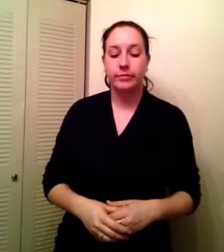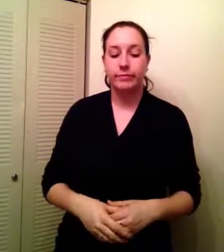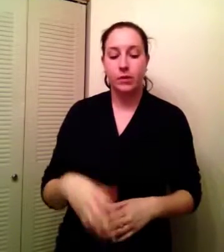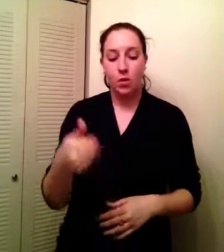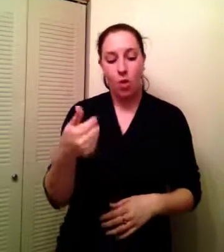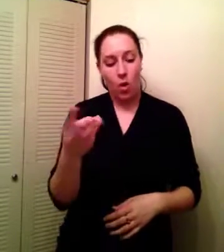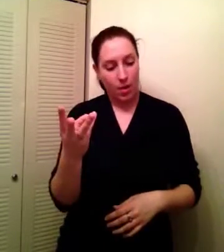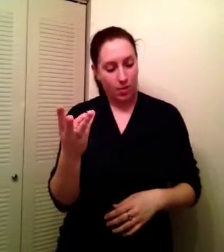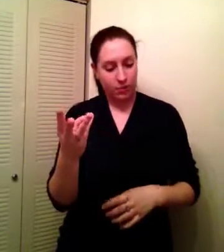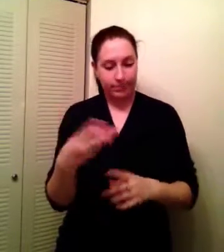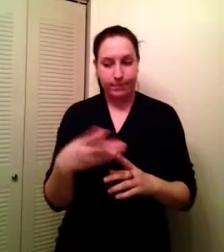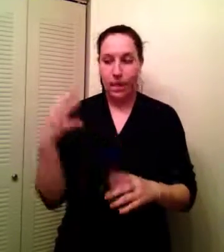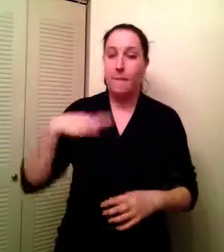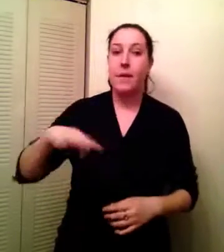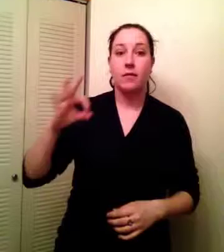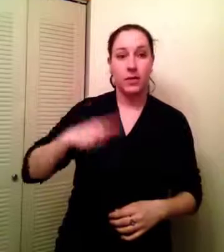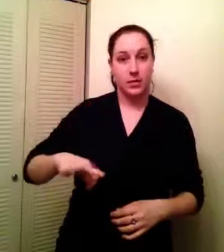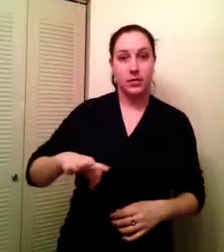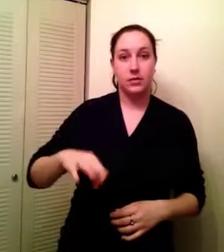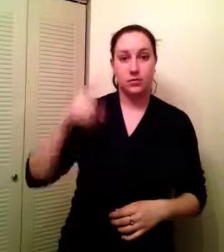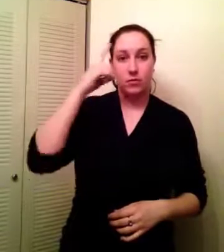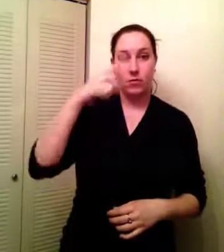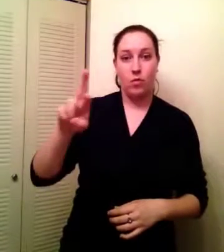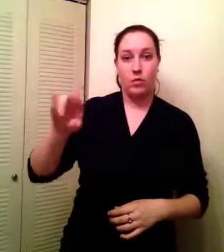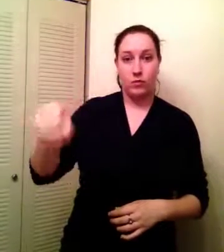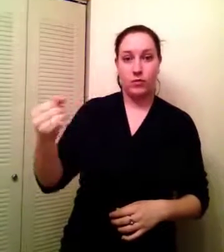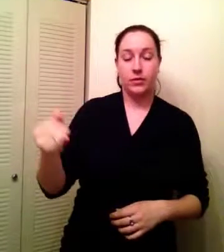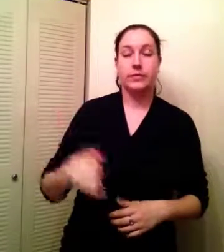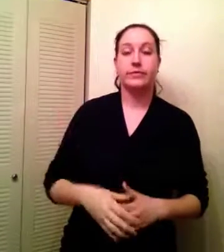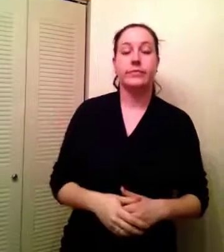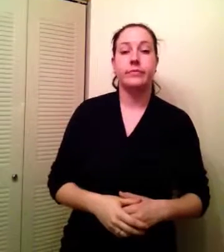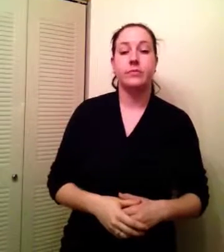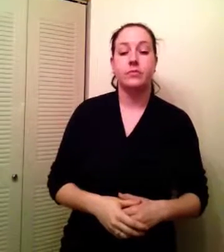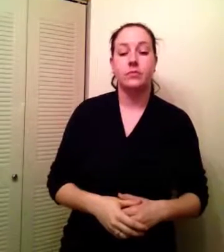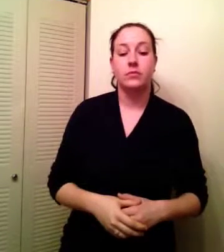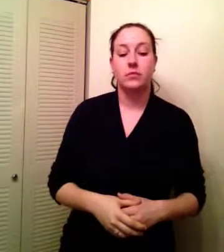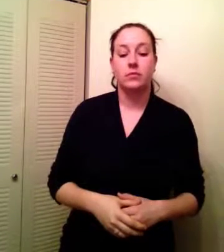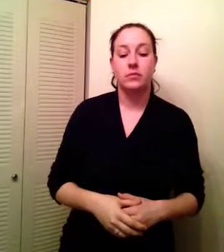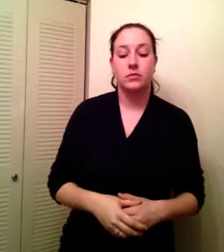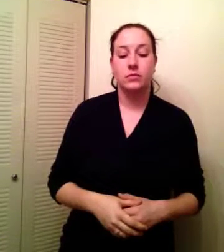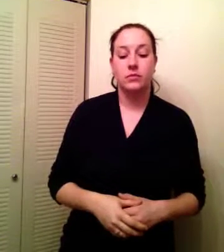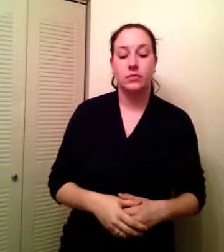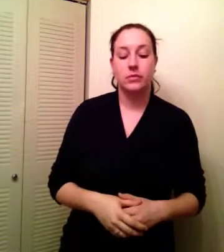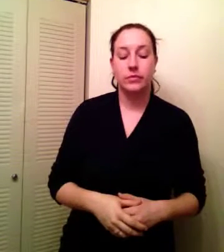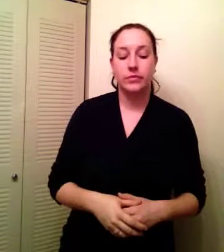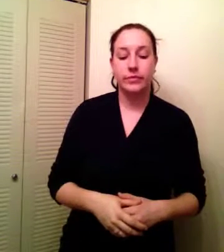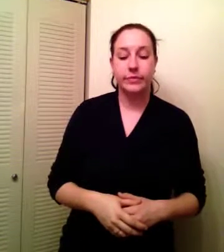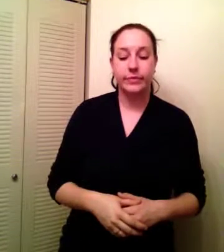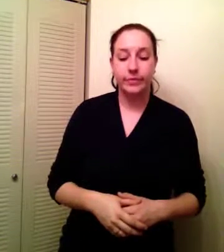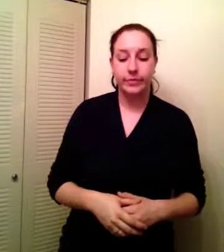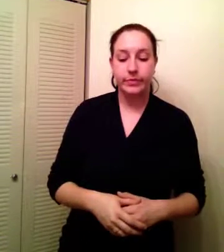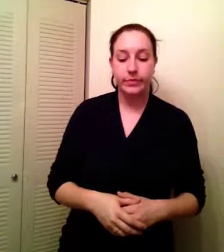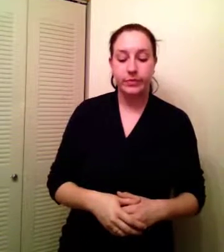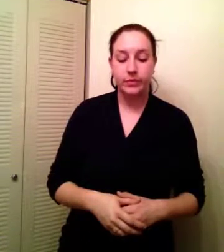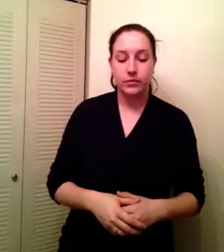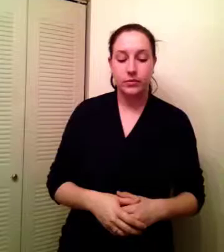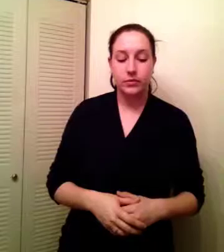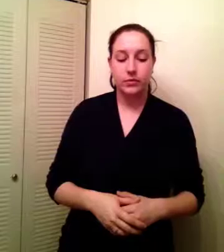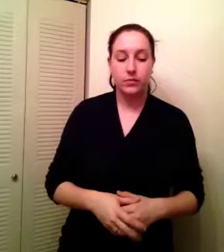potential benefits for why restorative justice is viewed by some as to be the way to go, the way to revamp the justice system,